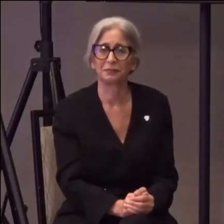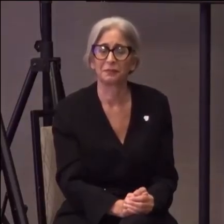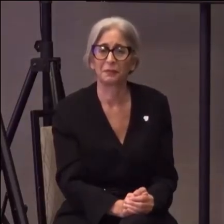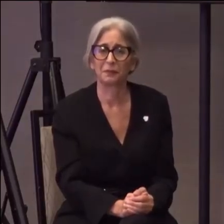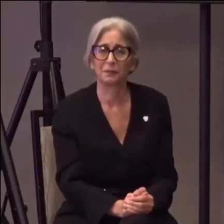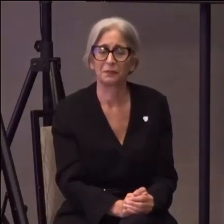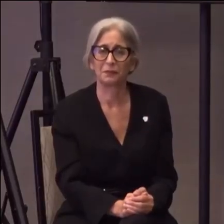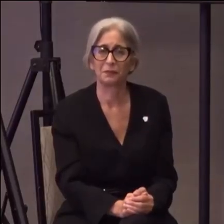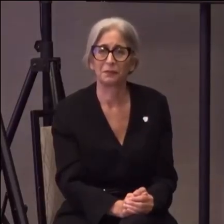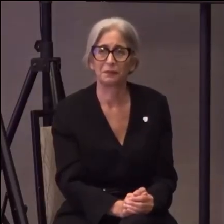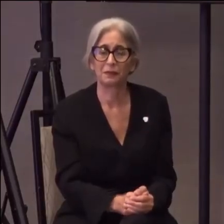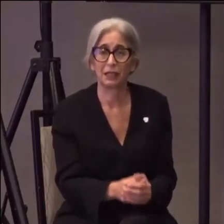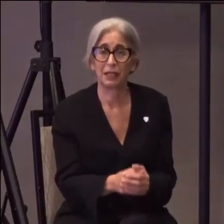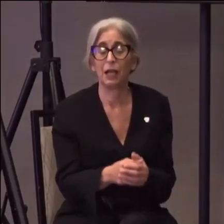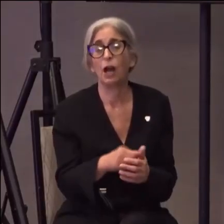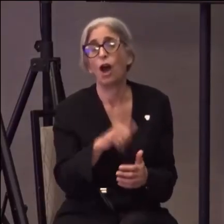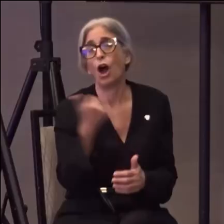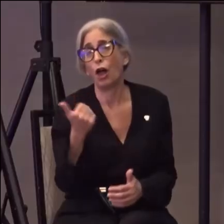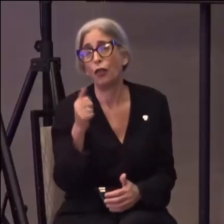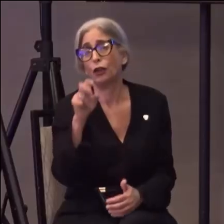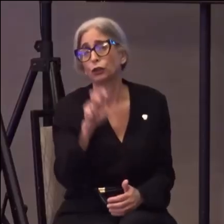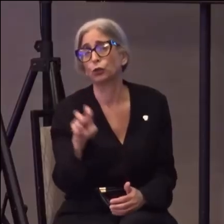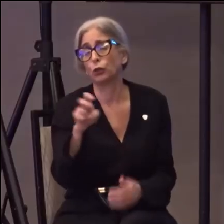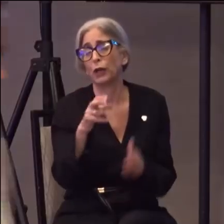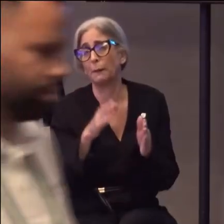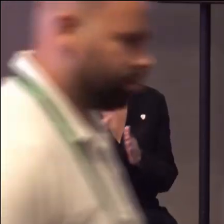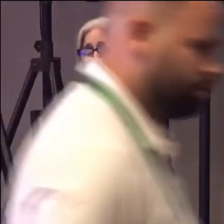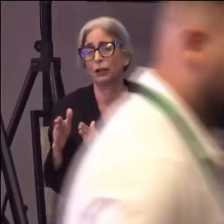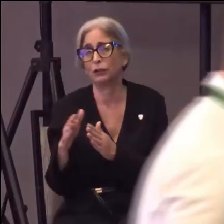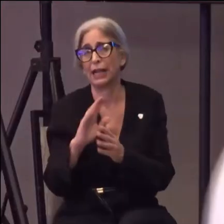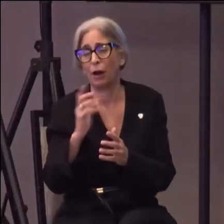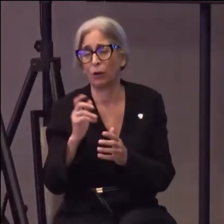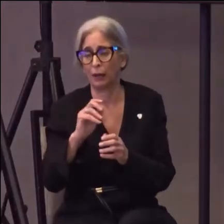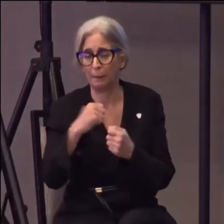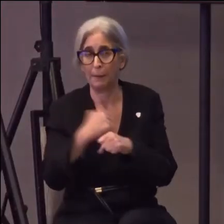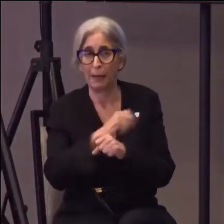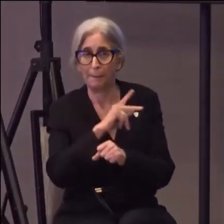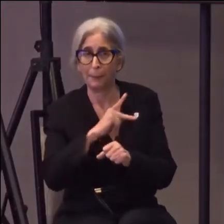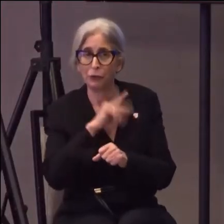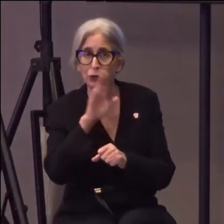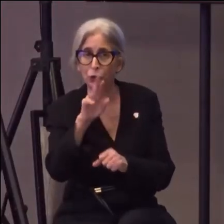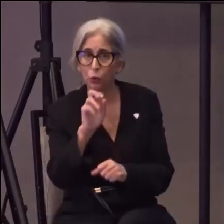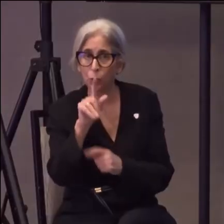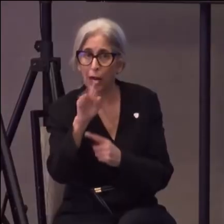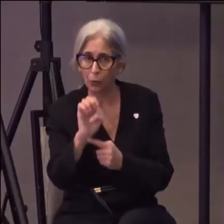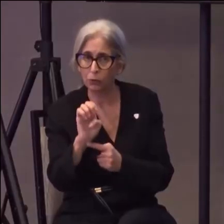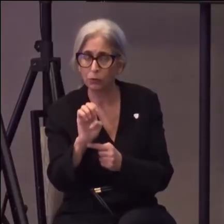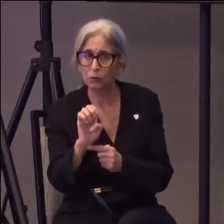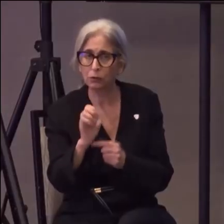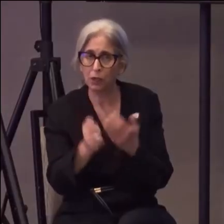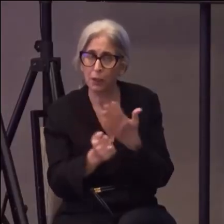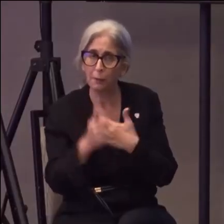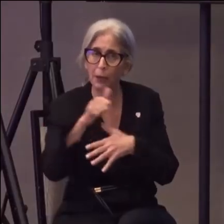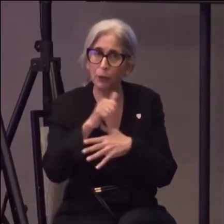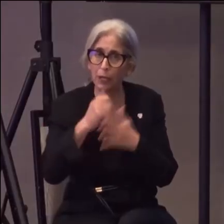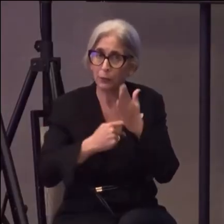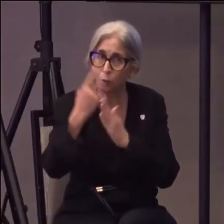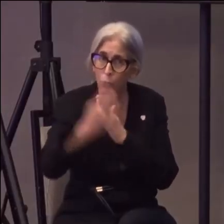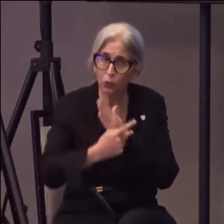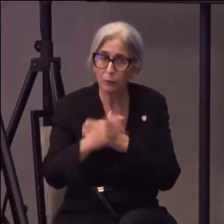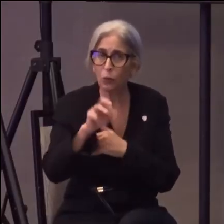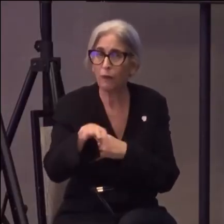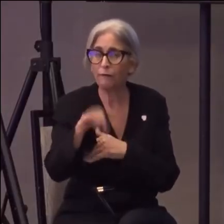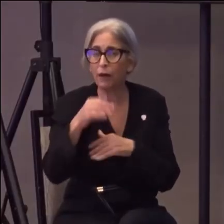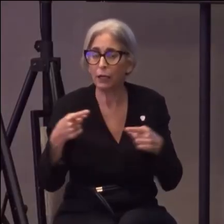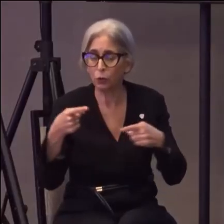Unlike typical trip planners, Access Map lets you personalize your route. You can avoid steep slopes, prioritize curb ramps, or